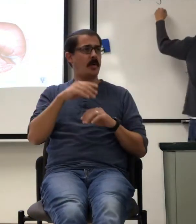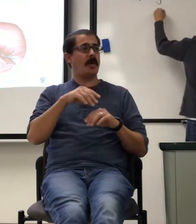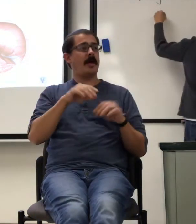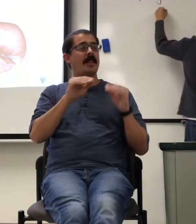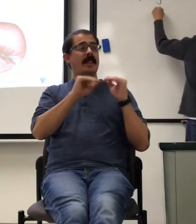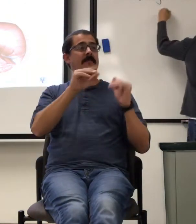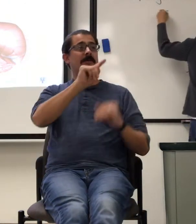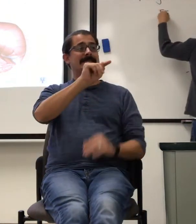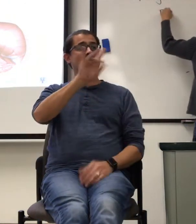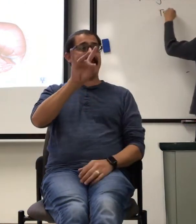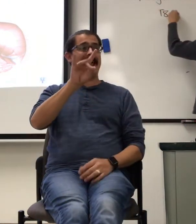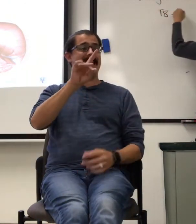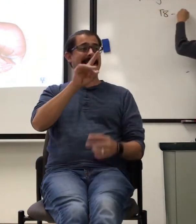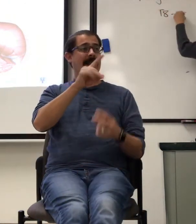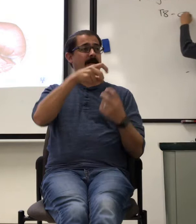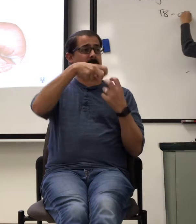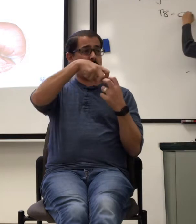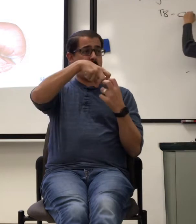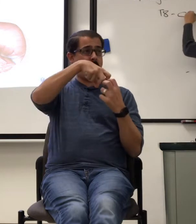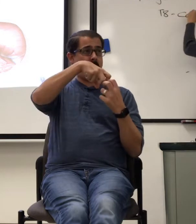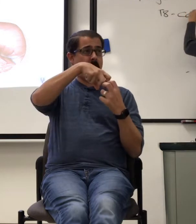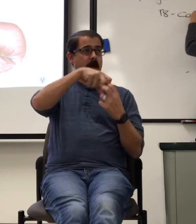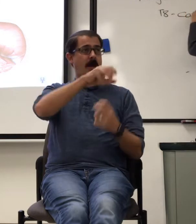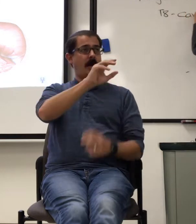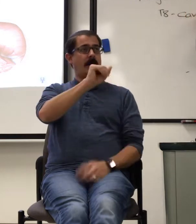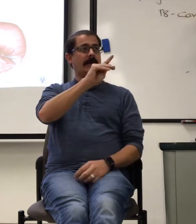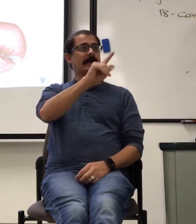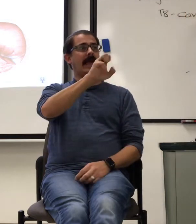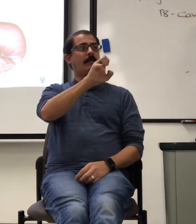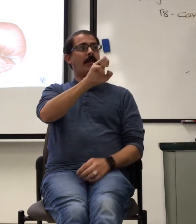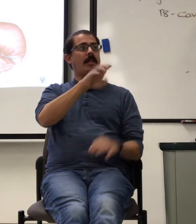vertebra, there's the cable opening.